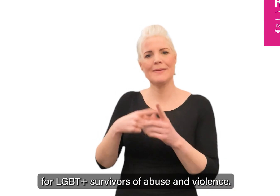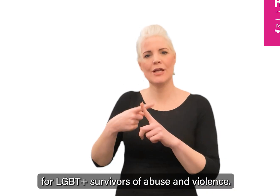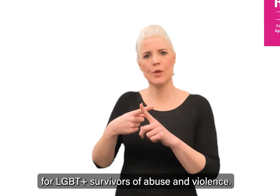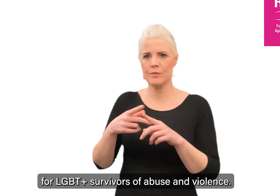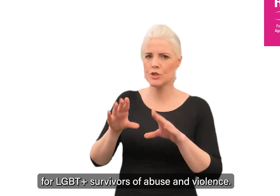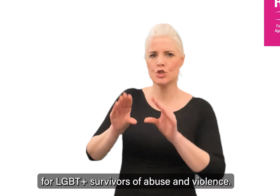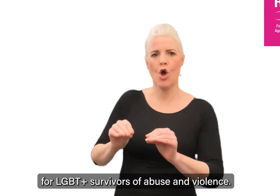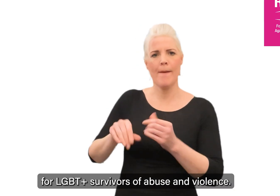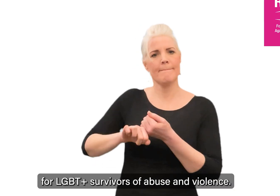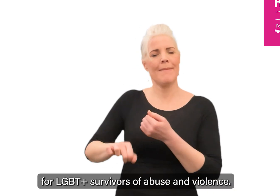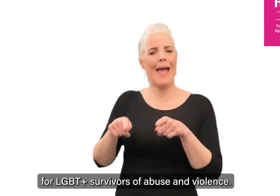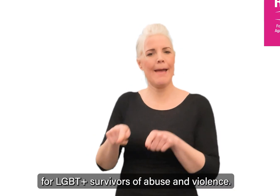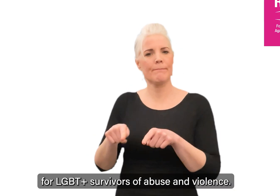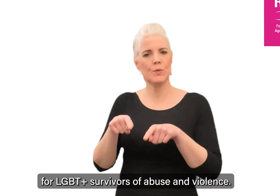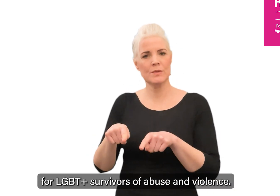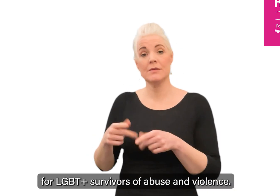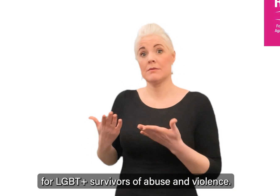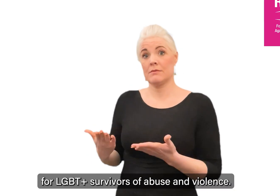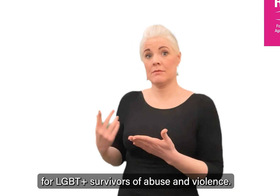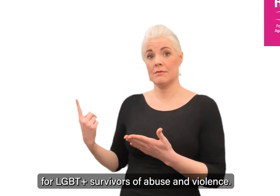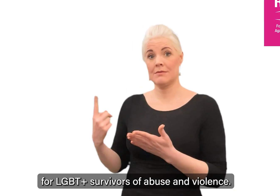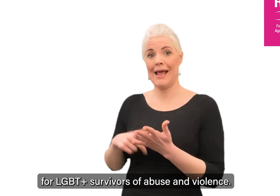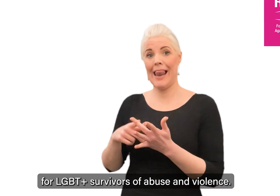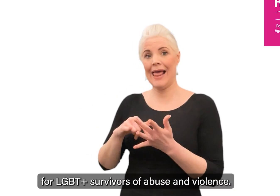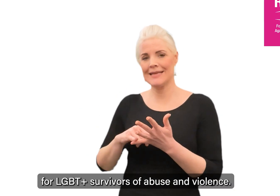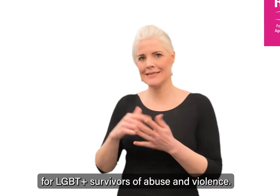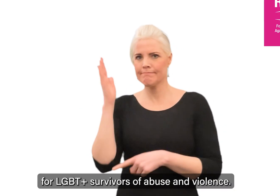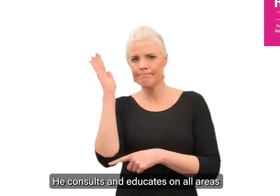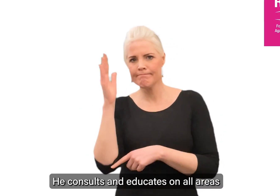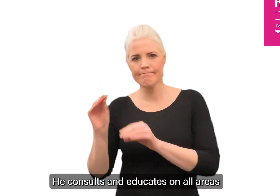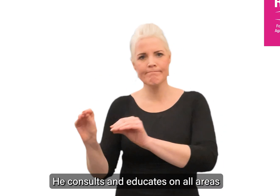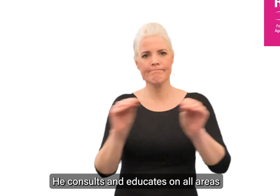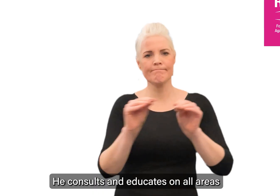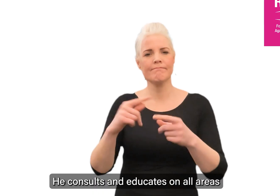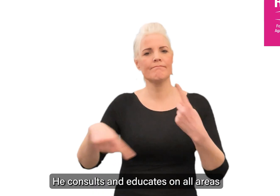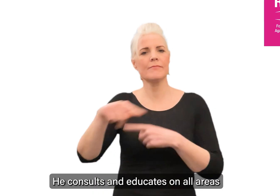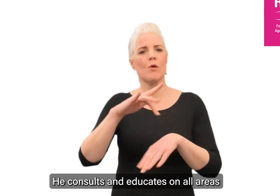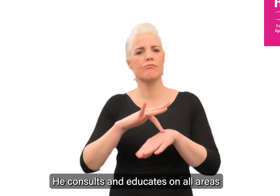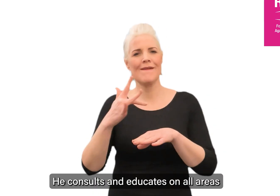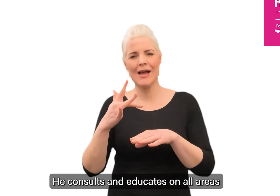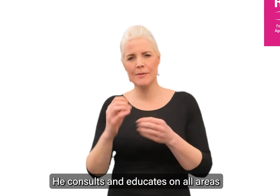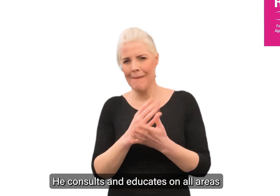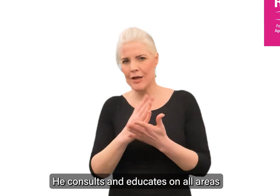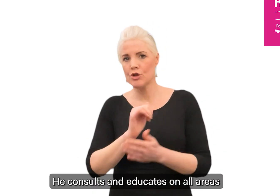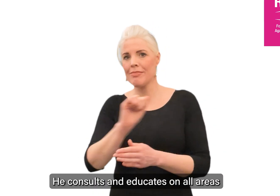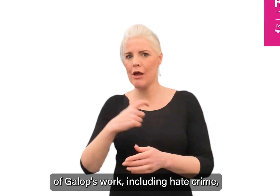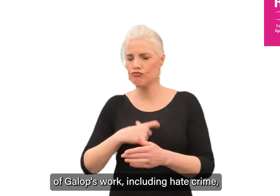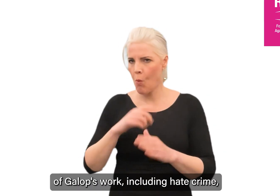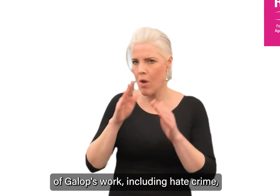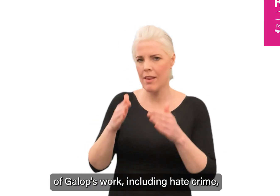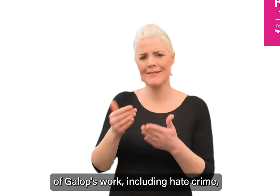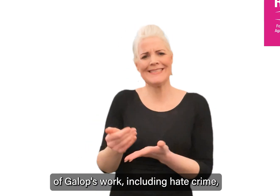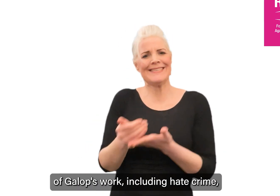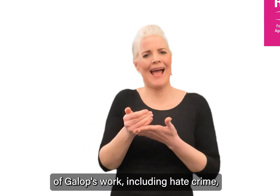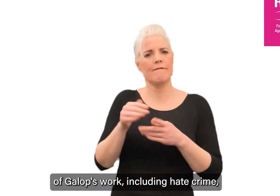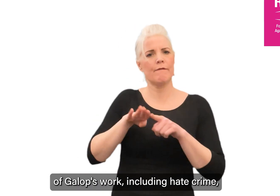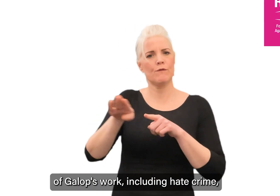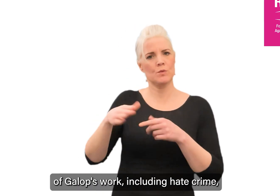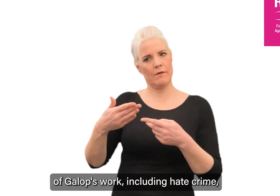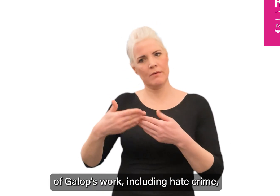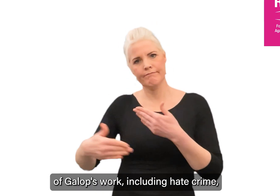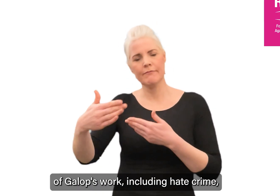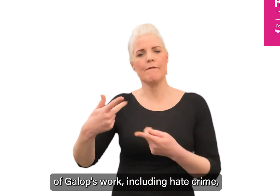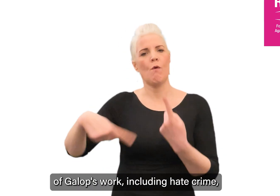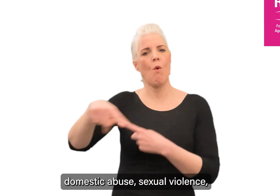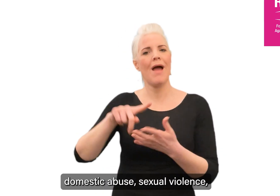future for LGBT plus survivors of abuse and violence. He consults and educates on all areas of Galop's work,